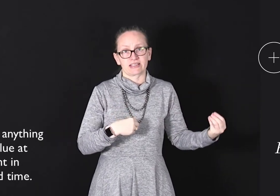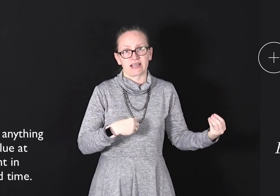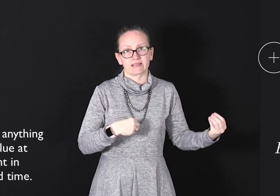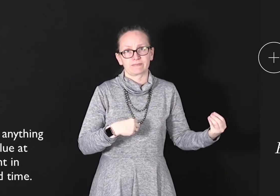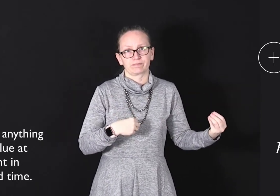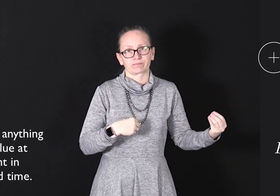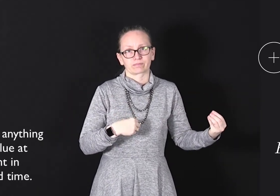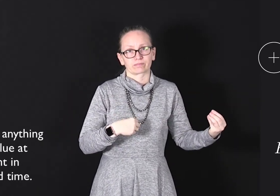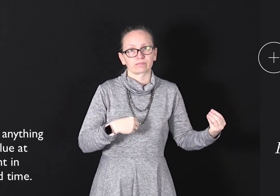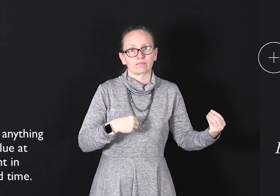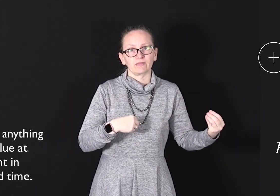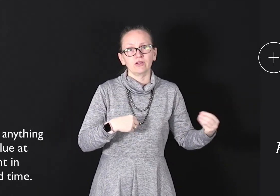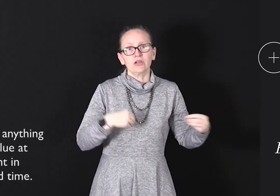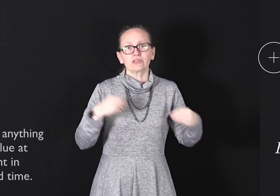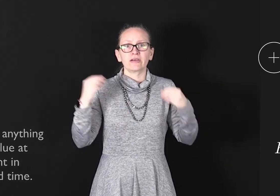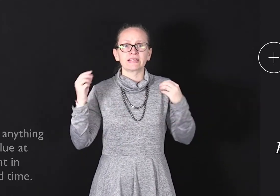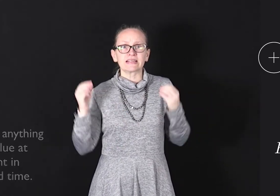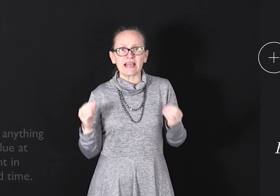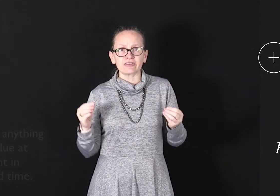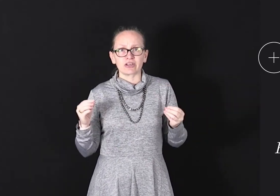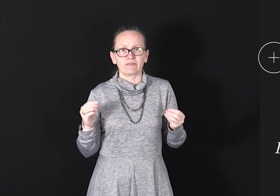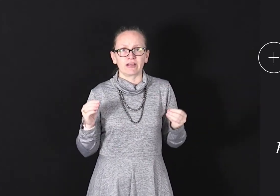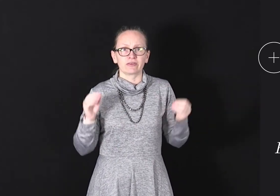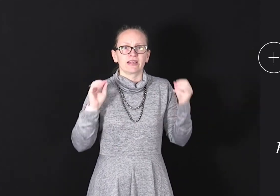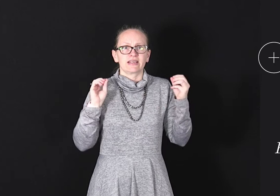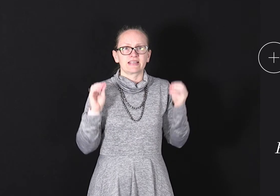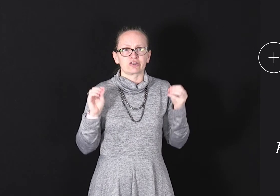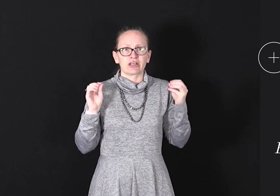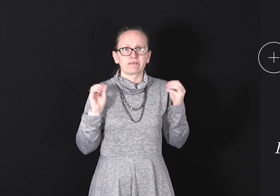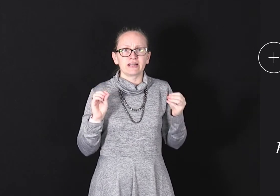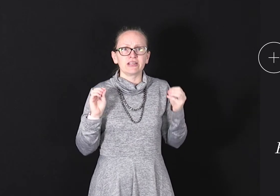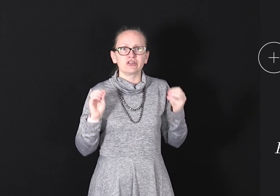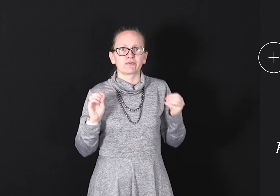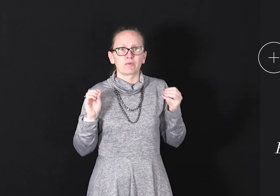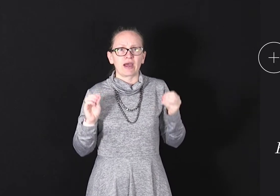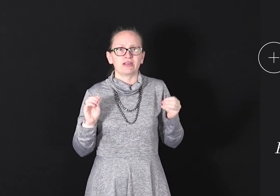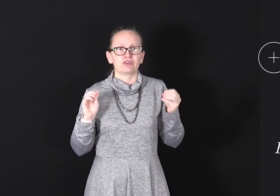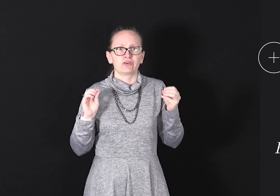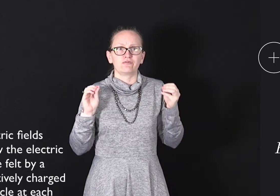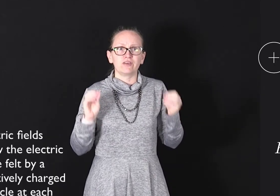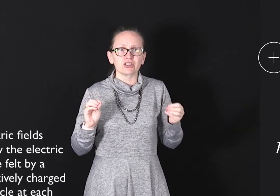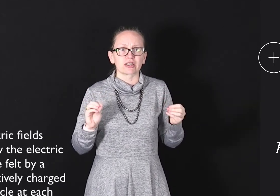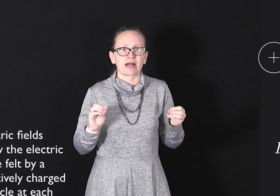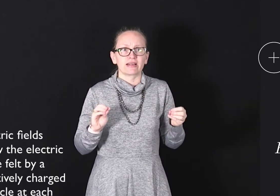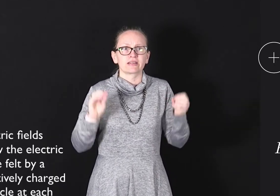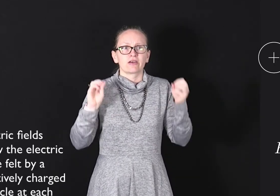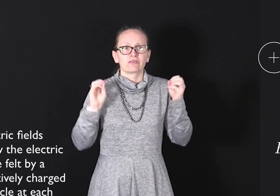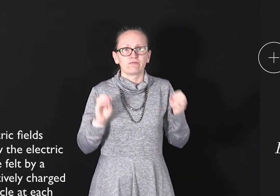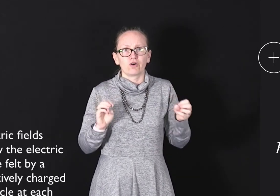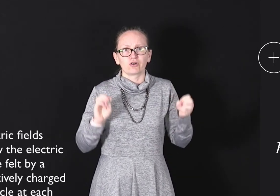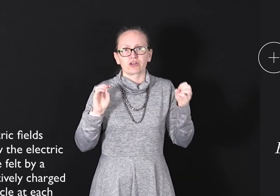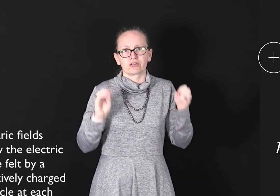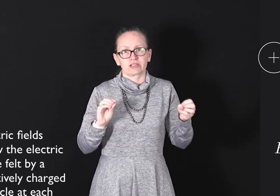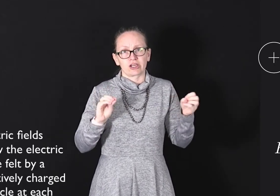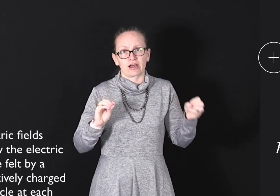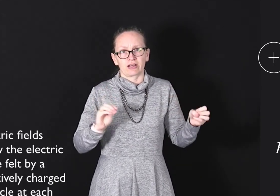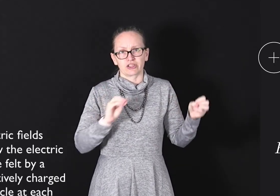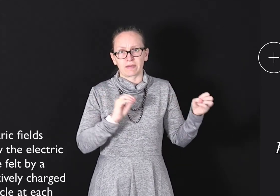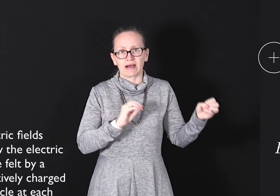case. So an electric field is actually a really useful way to visualize the force on a charged